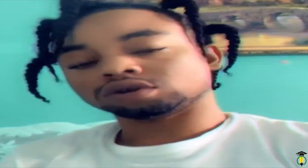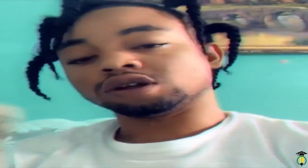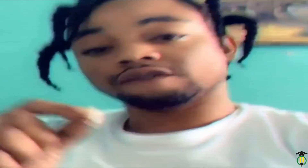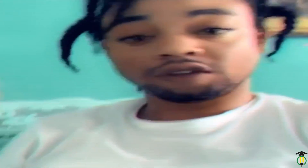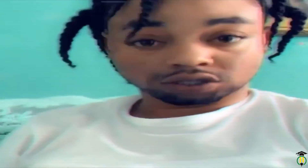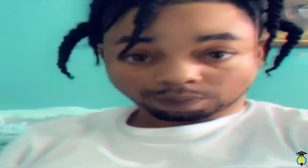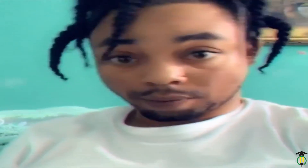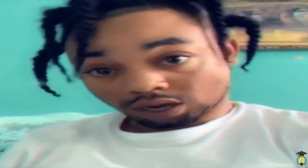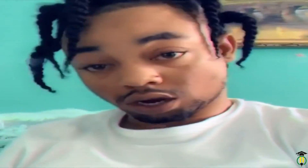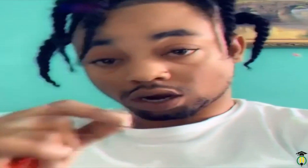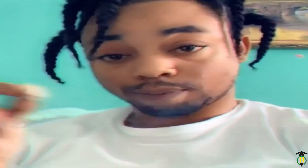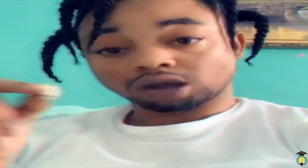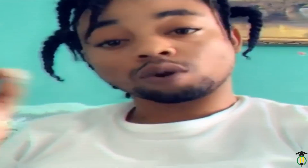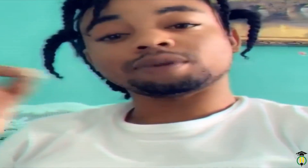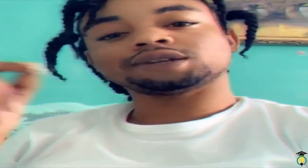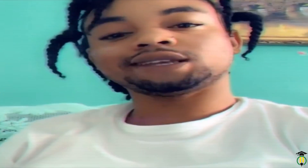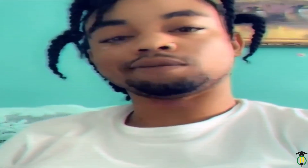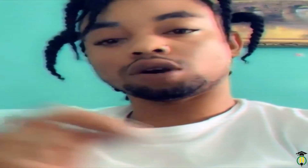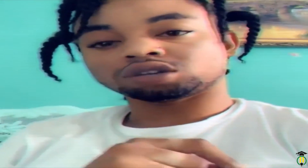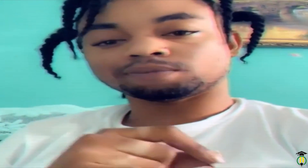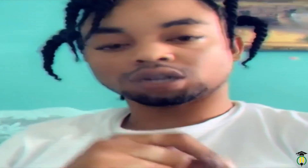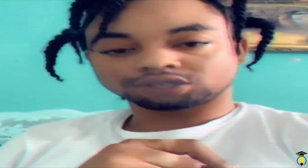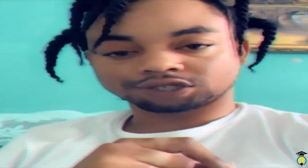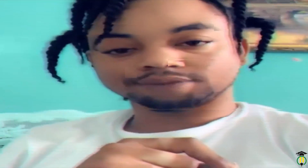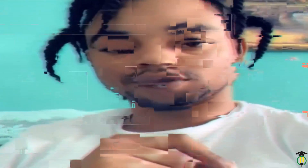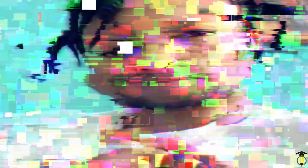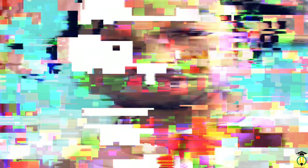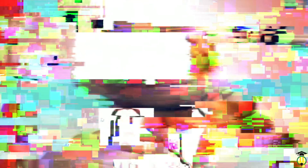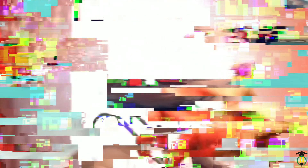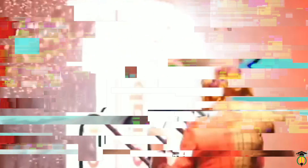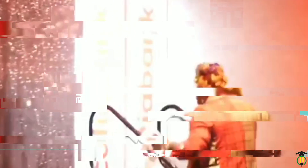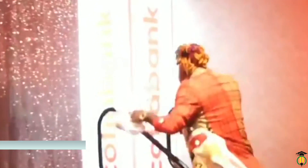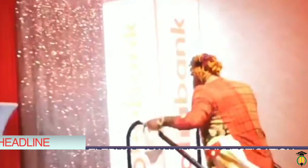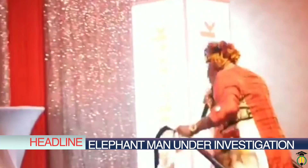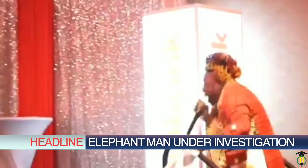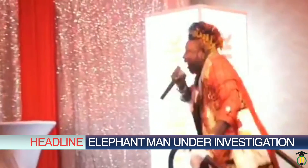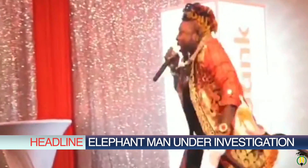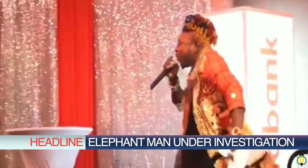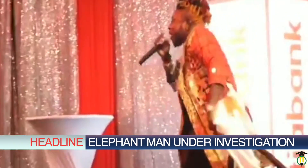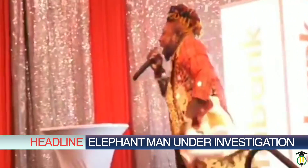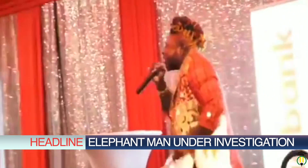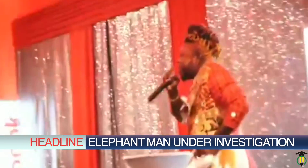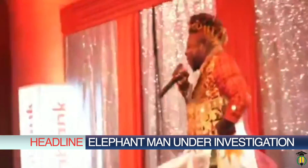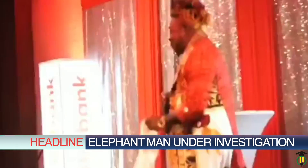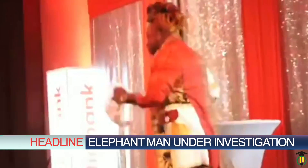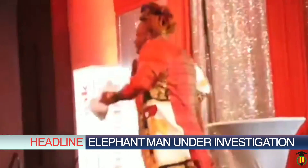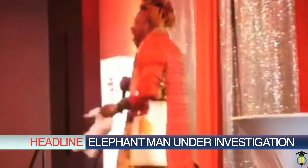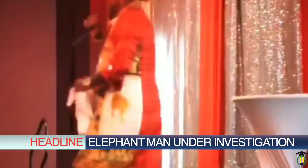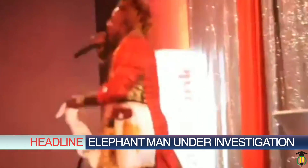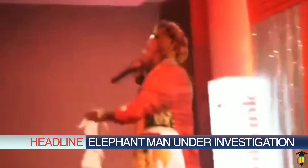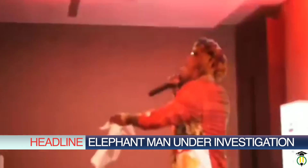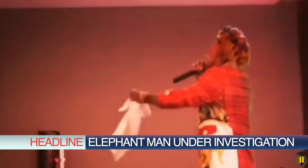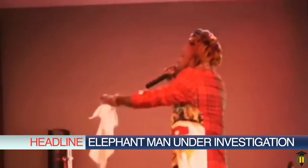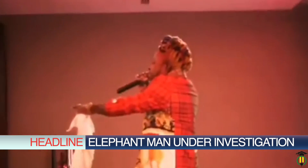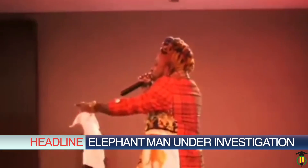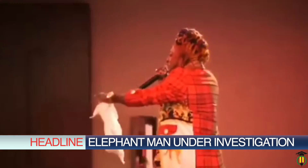his declaration he made it known that Elephant Man was also in Germany and I allowed him to go. Now I'm explaining to him that he